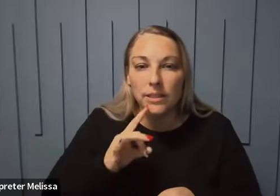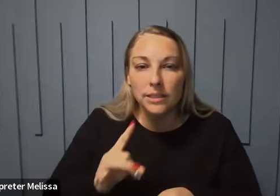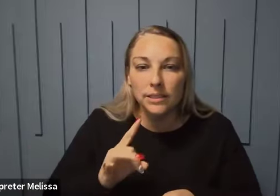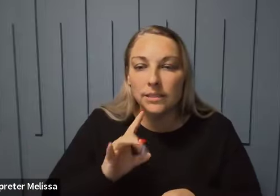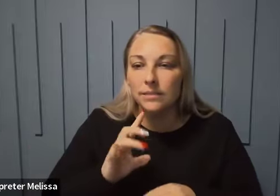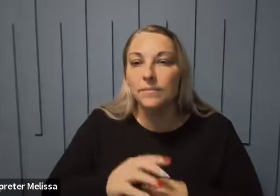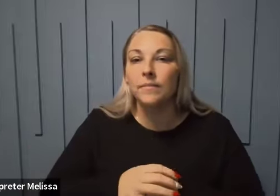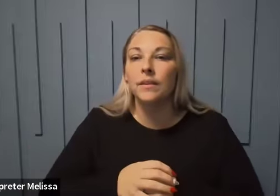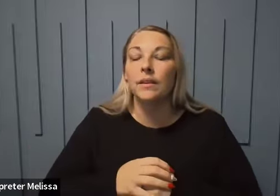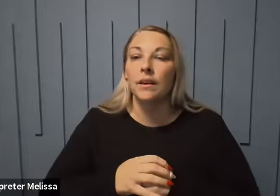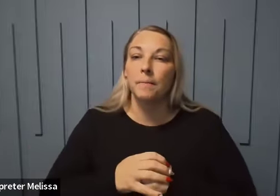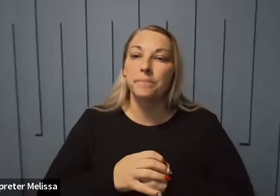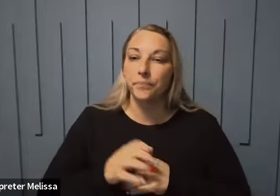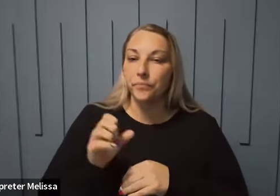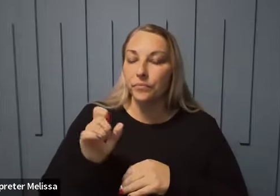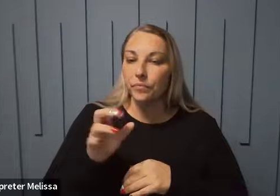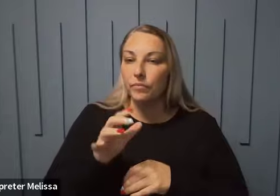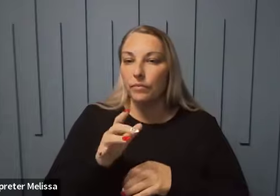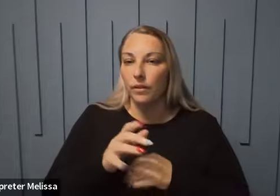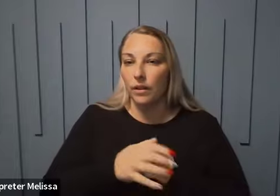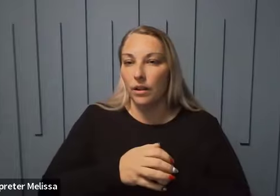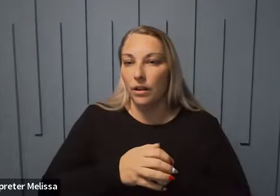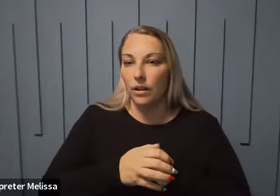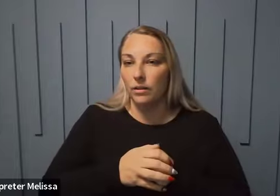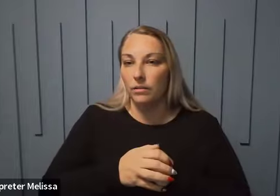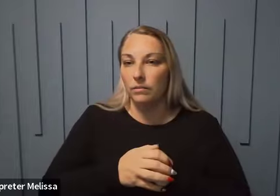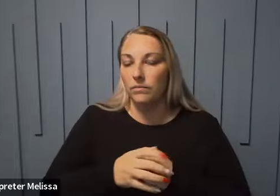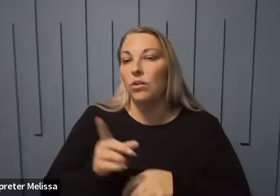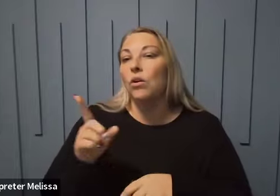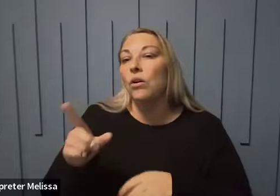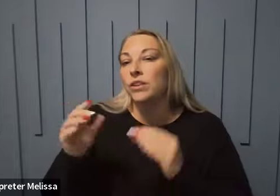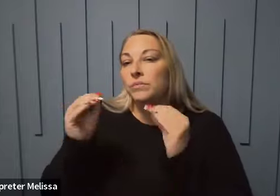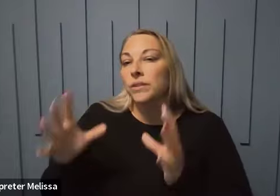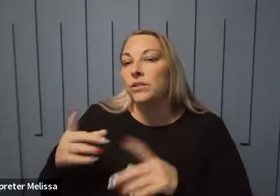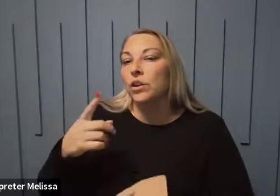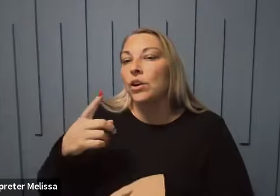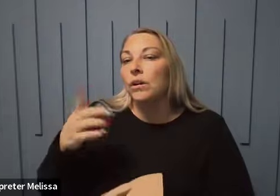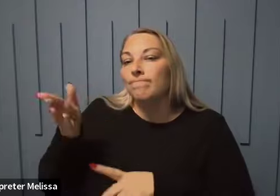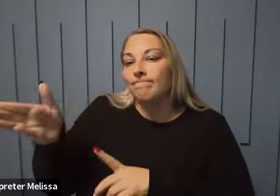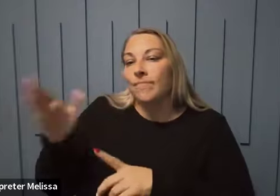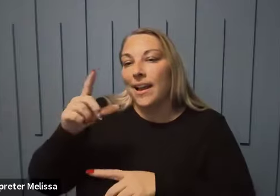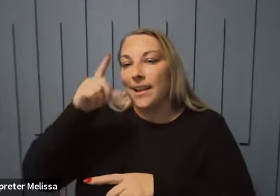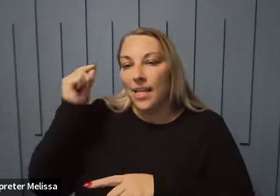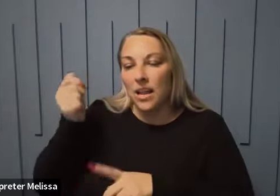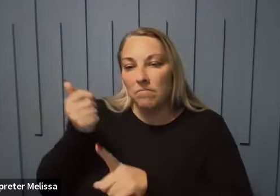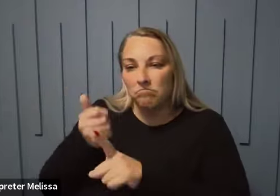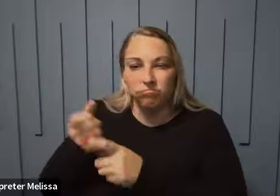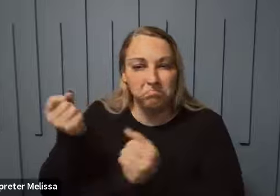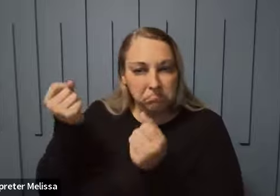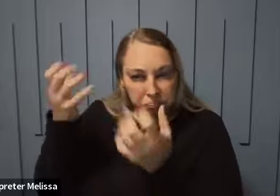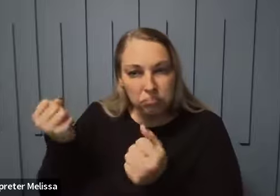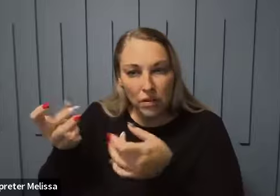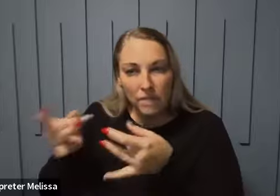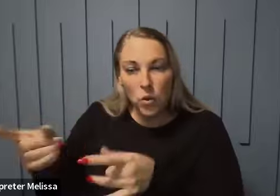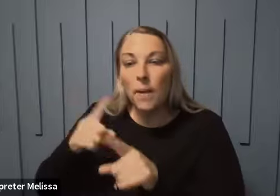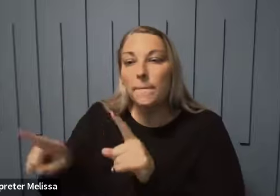raised a Cure. He obviously now works at Gallaudet. He is a fluent user of American Sign Language, but